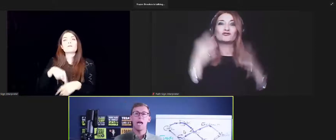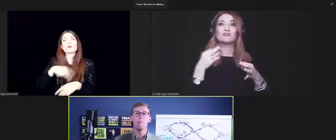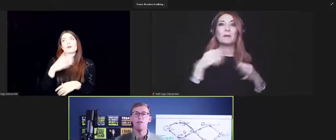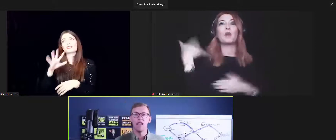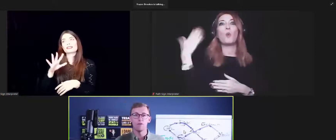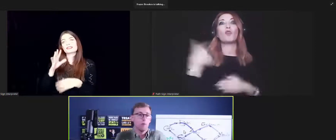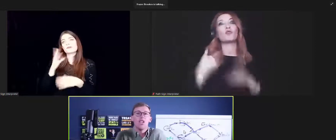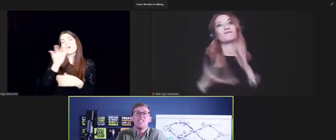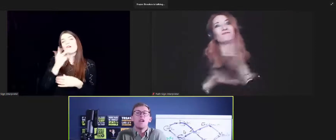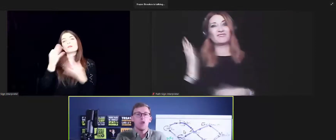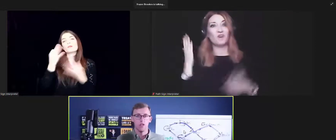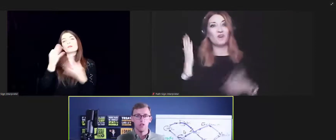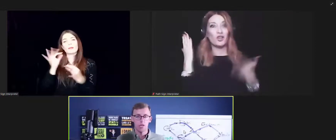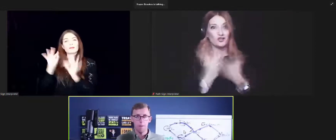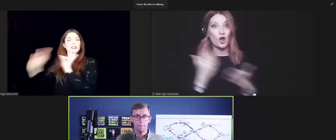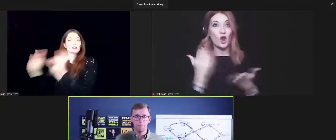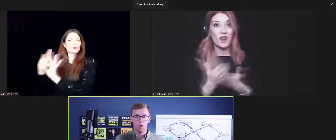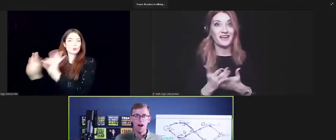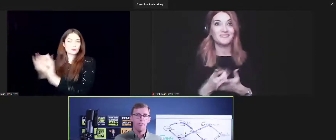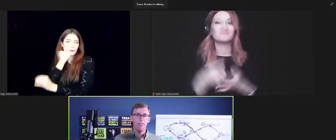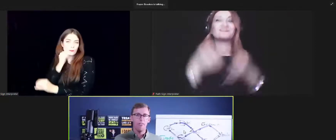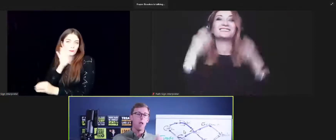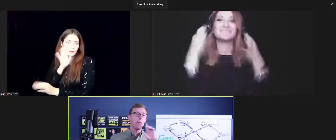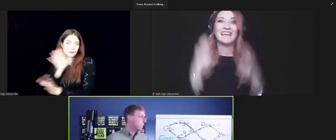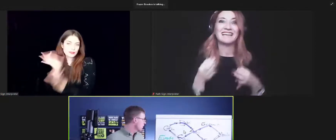part of our lives. We were conditioned. All right?